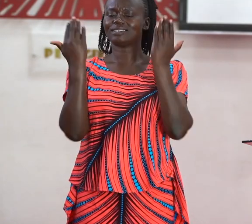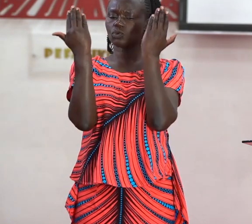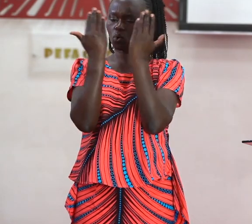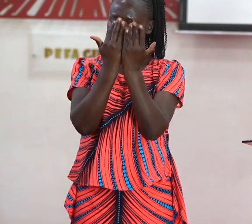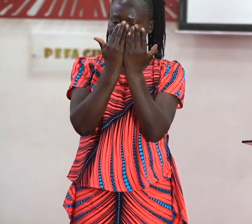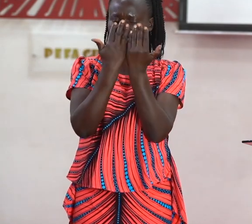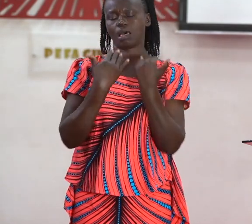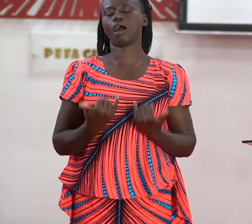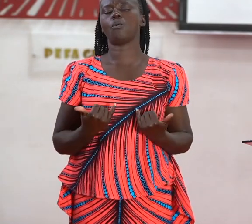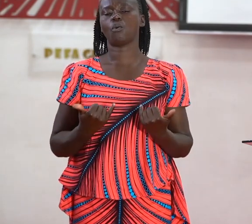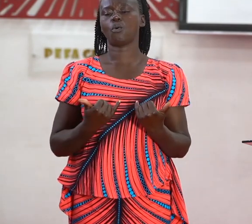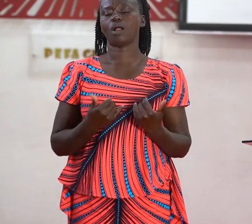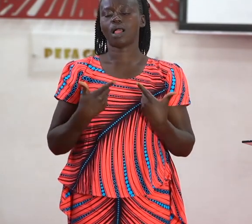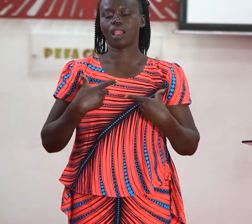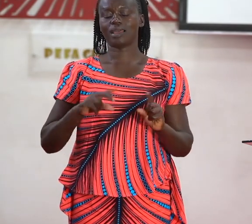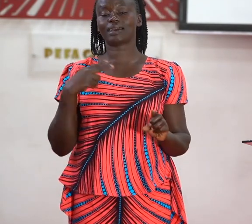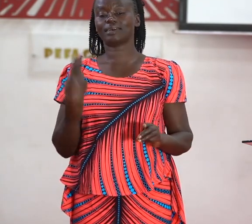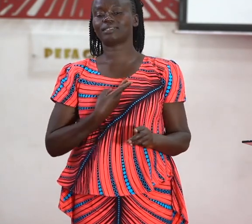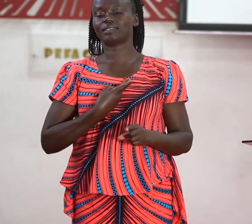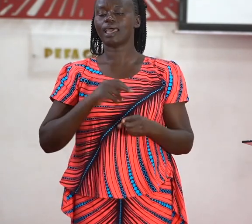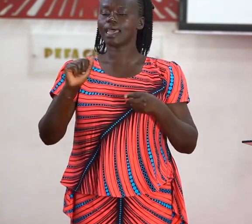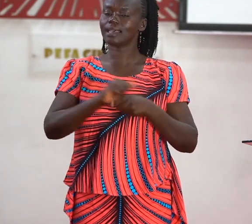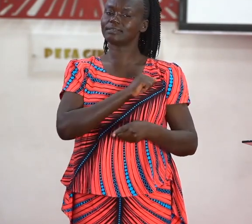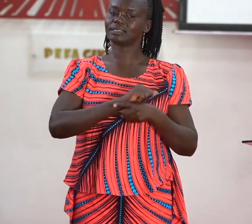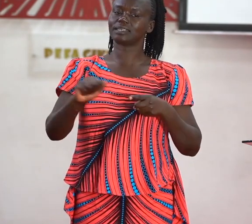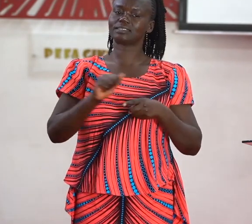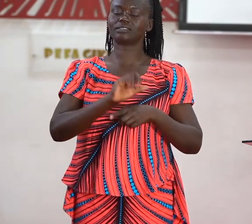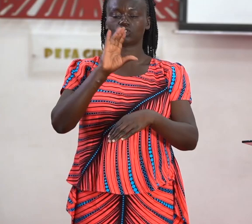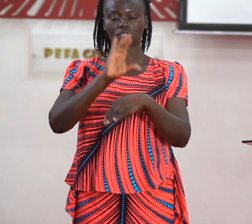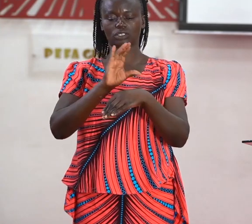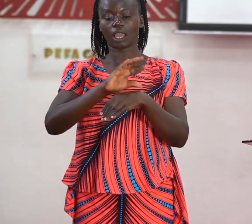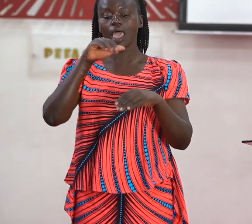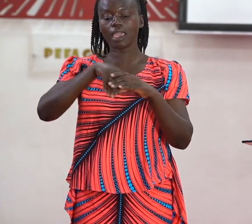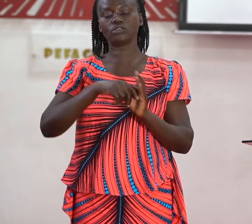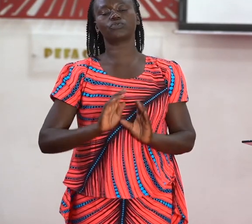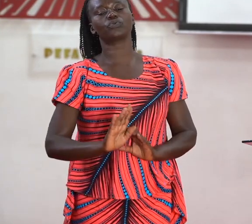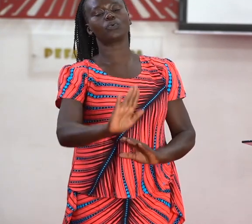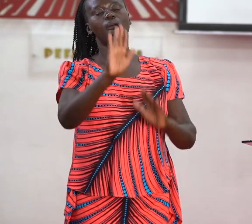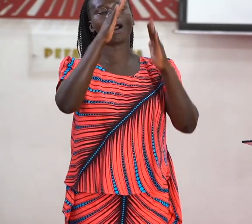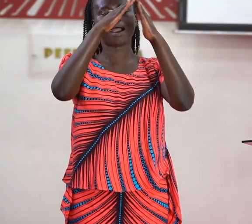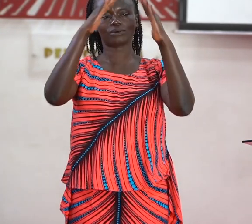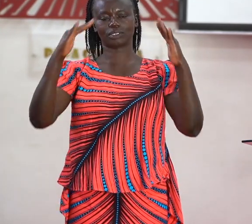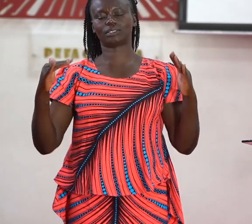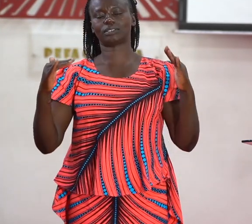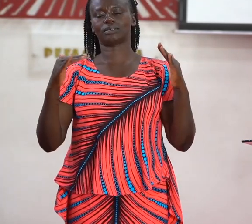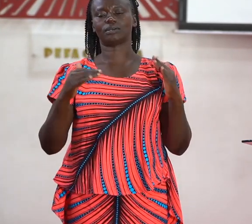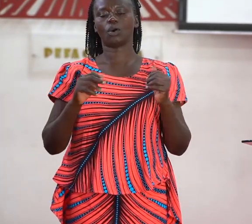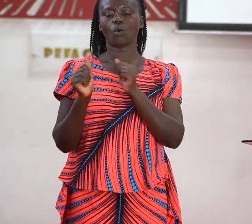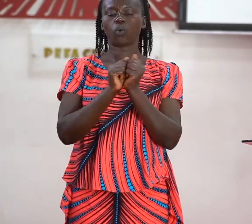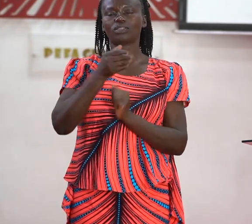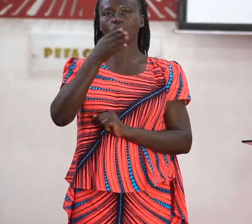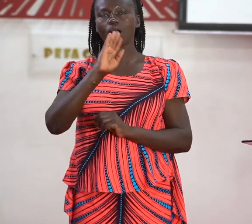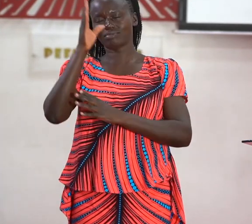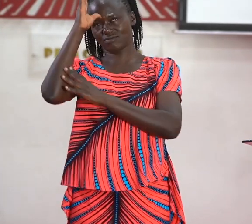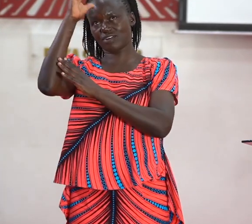now, exercise church in your own heart. Exercise church with God the